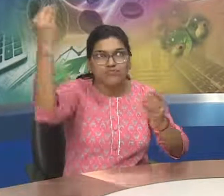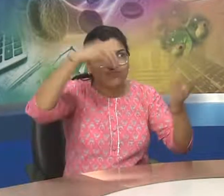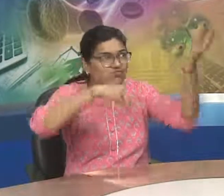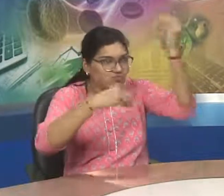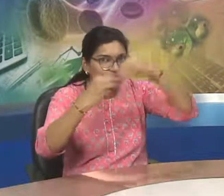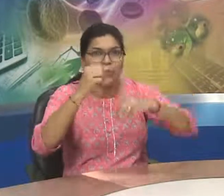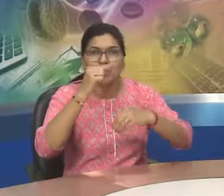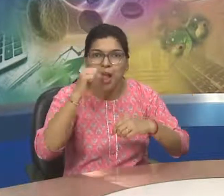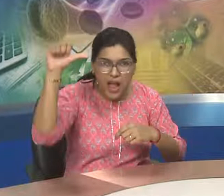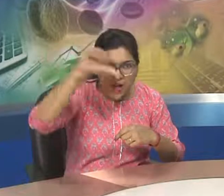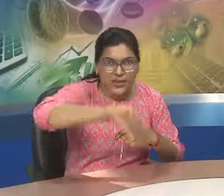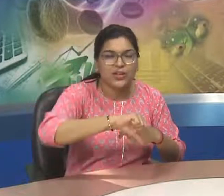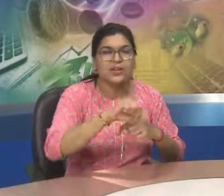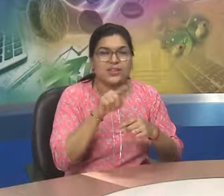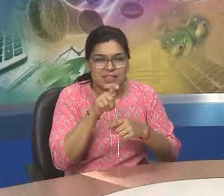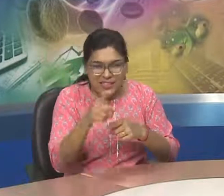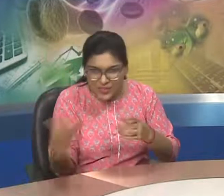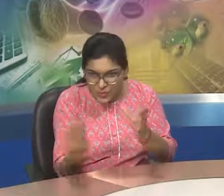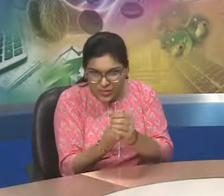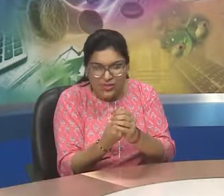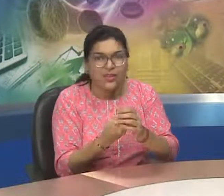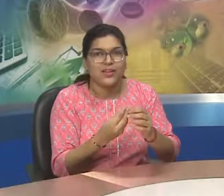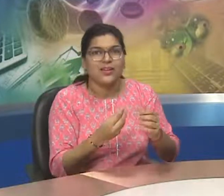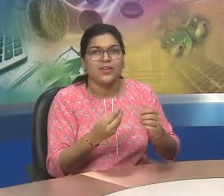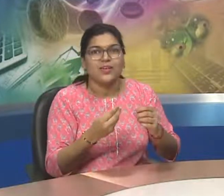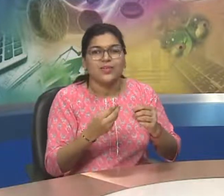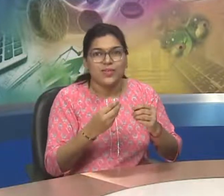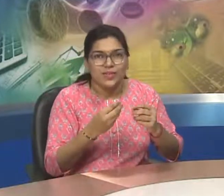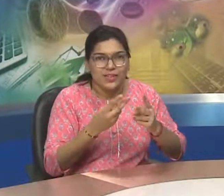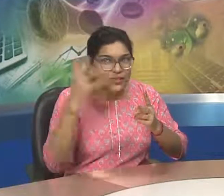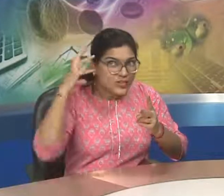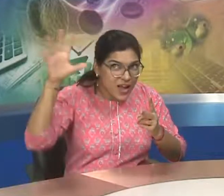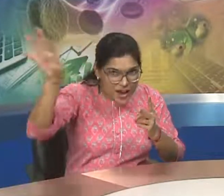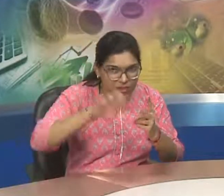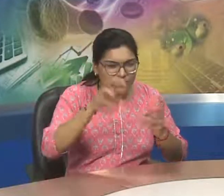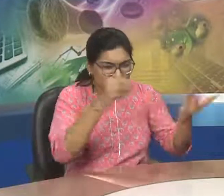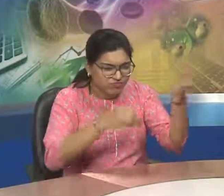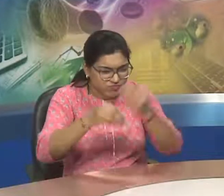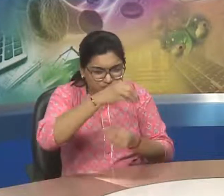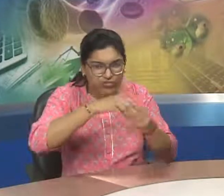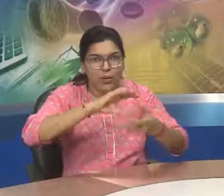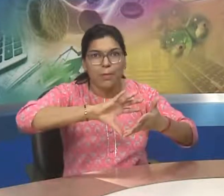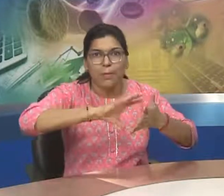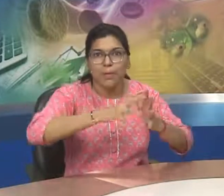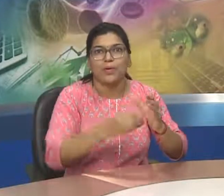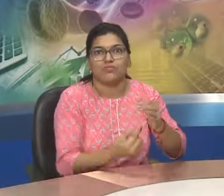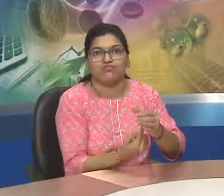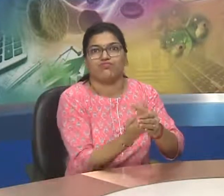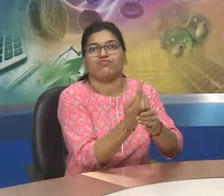That helps to make food for